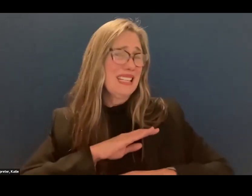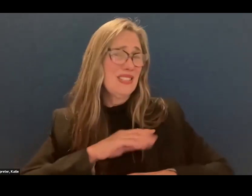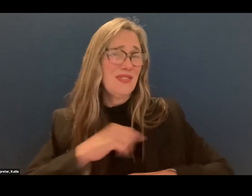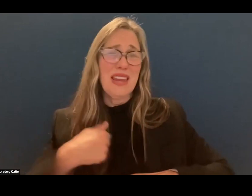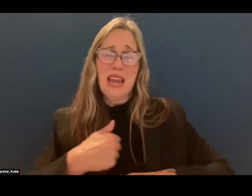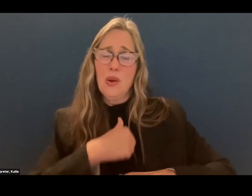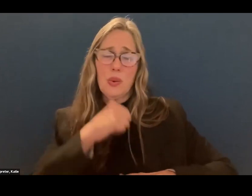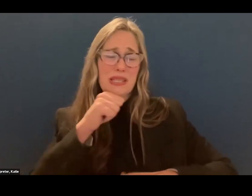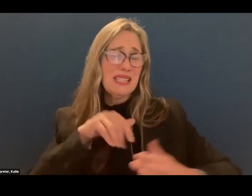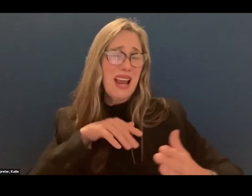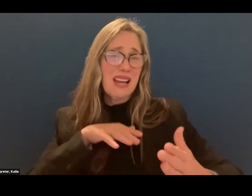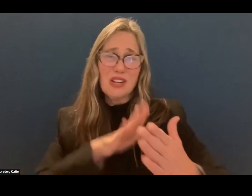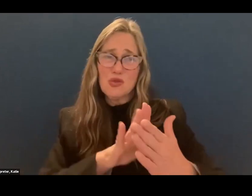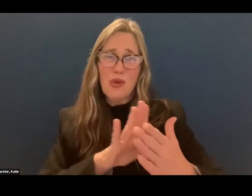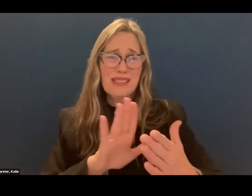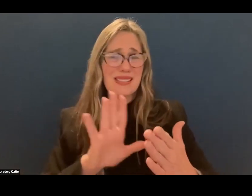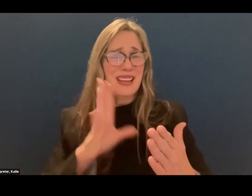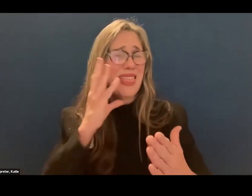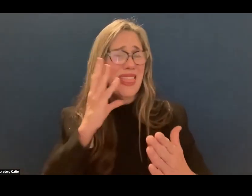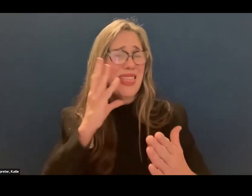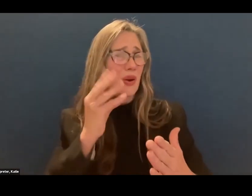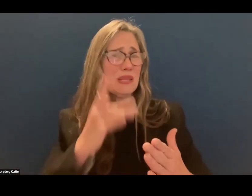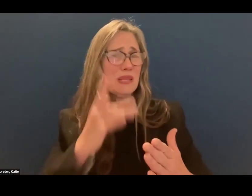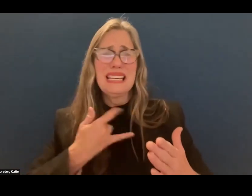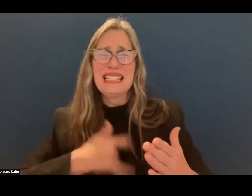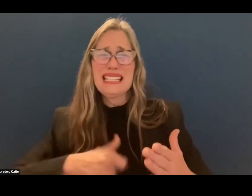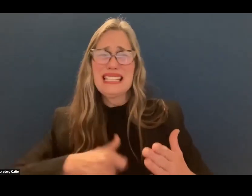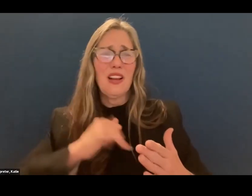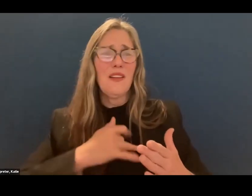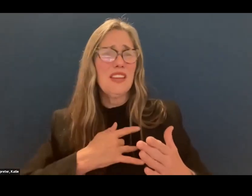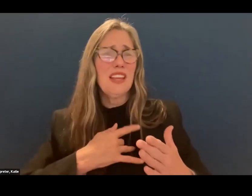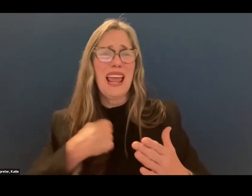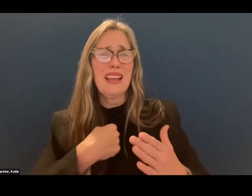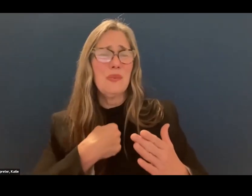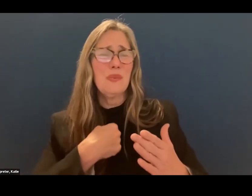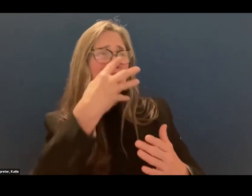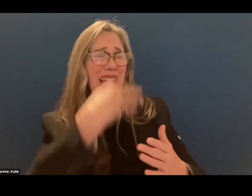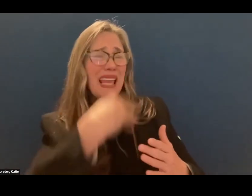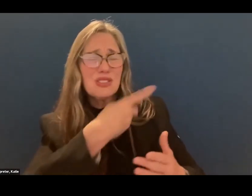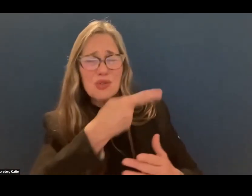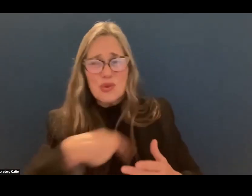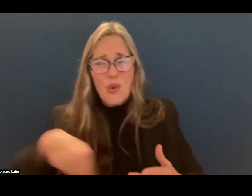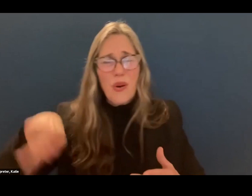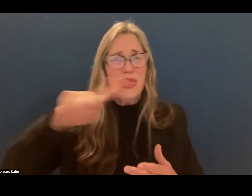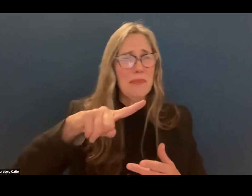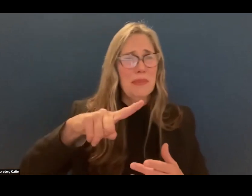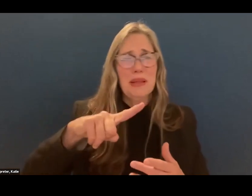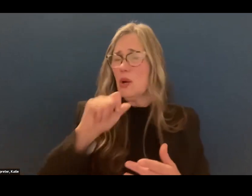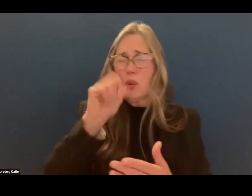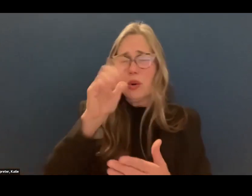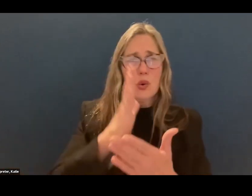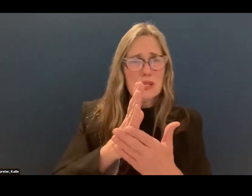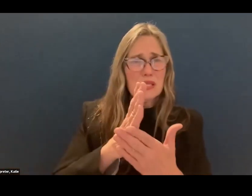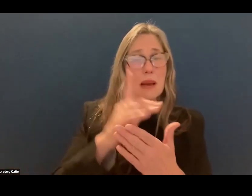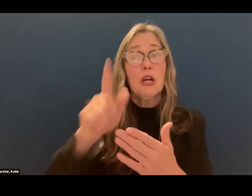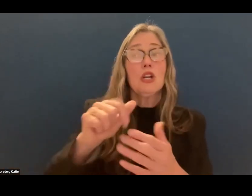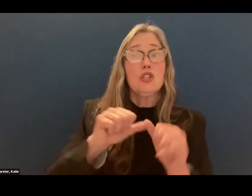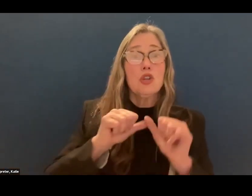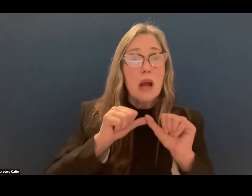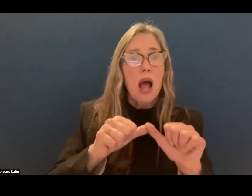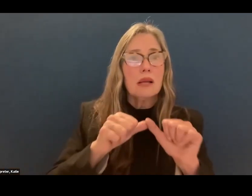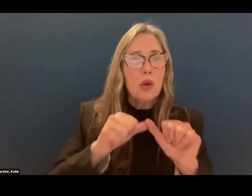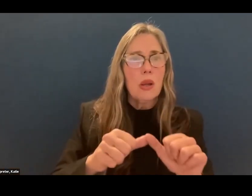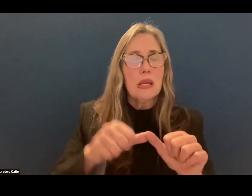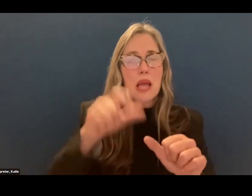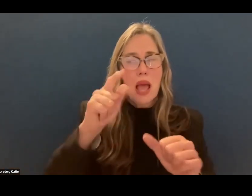maybe the question didn't address their experience. And so I'm hoping that that's coming, a part of that is not where we stop, but it's an ongoing, how do we